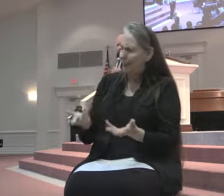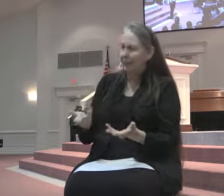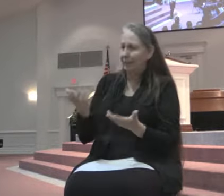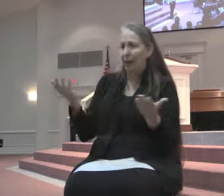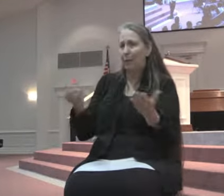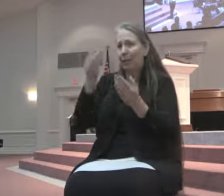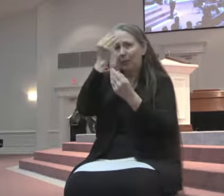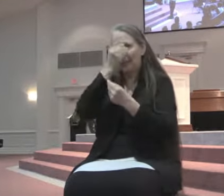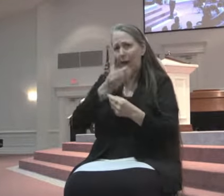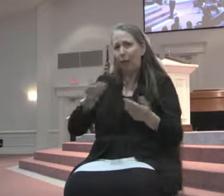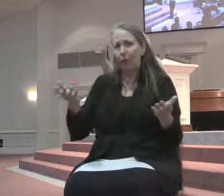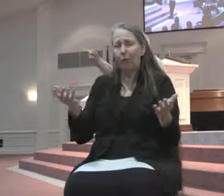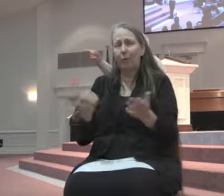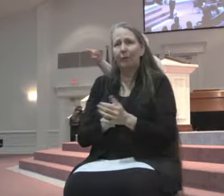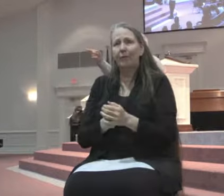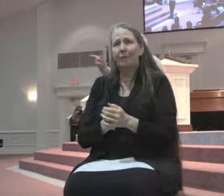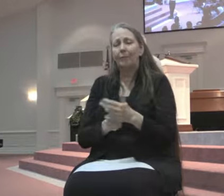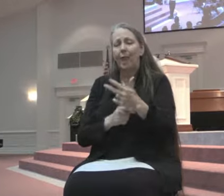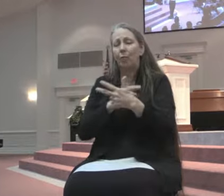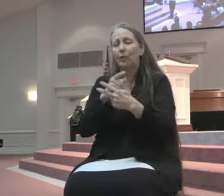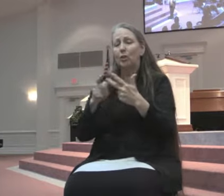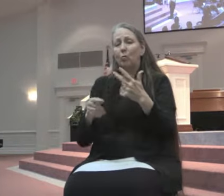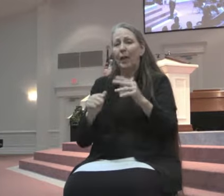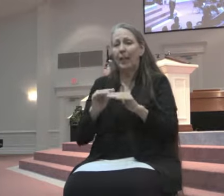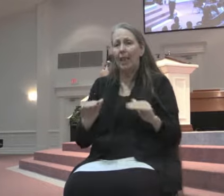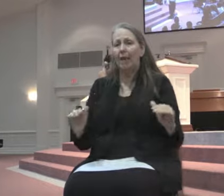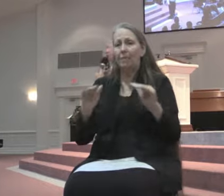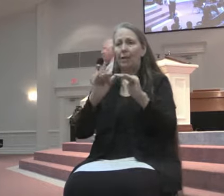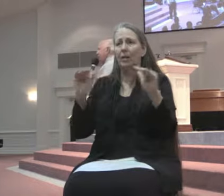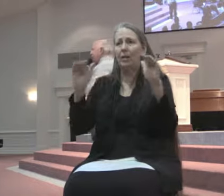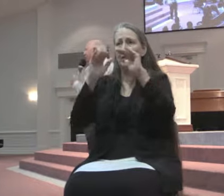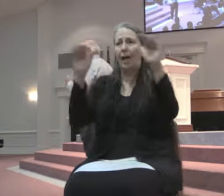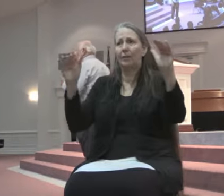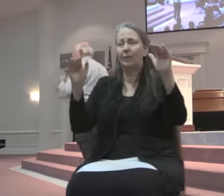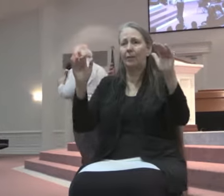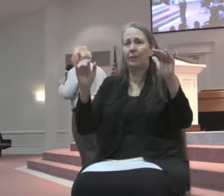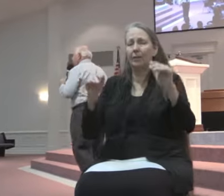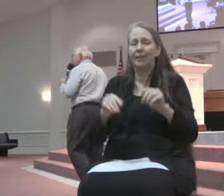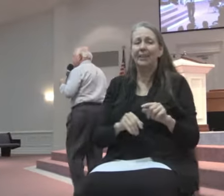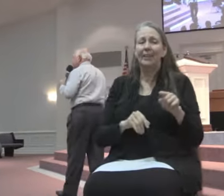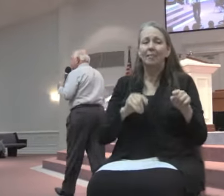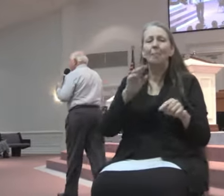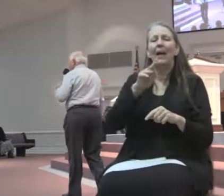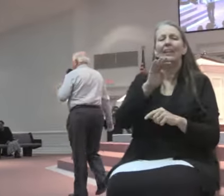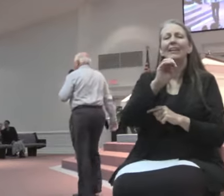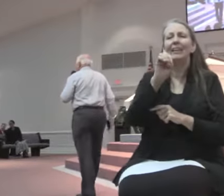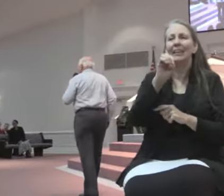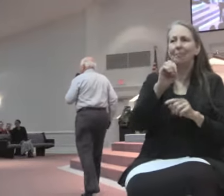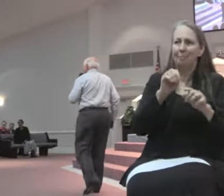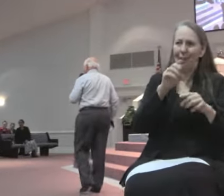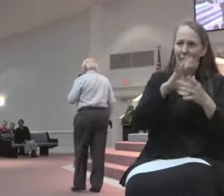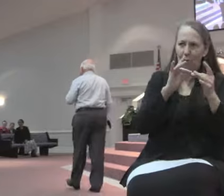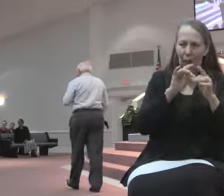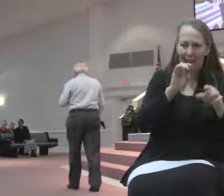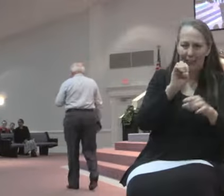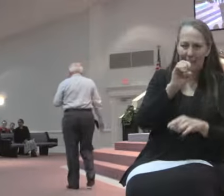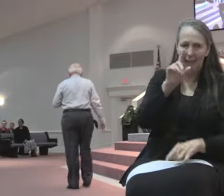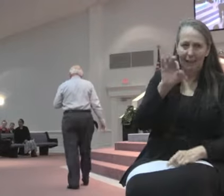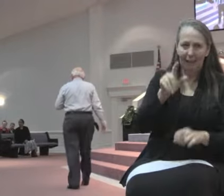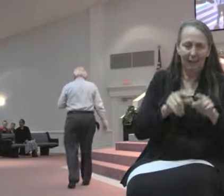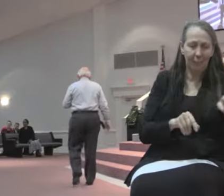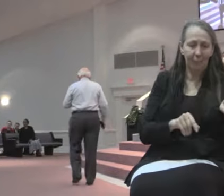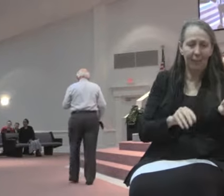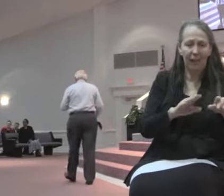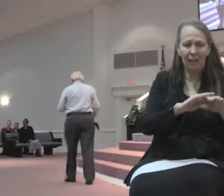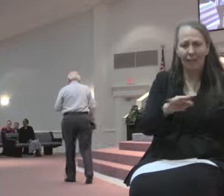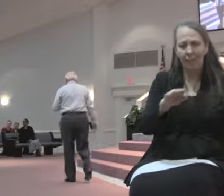you. There were three levels in that valley and army of bones. And you can stop at any level